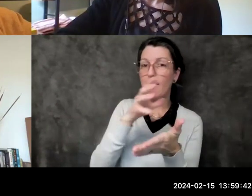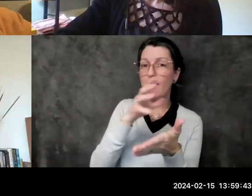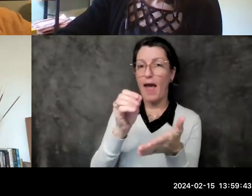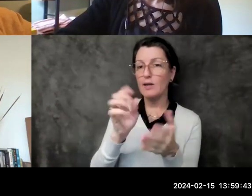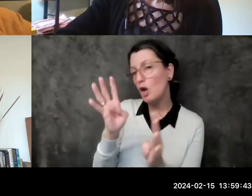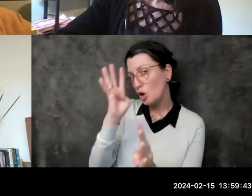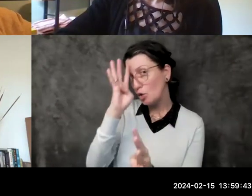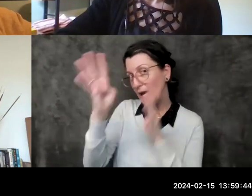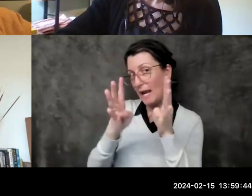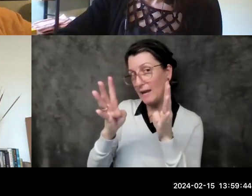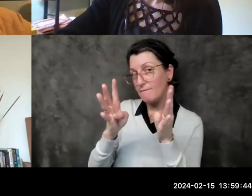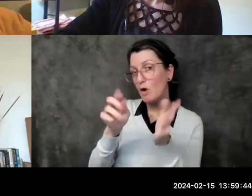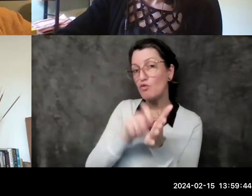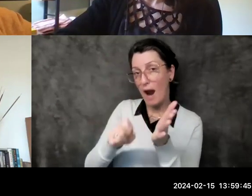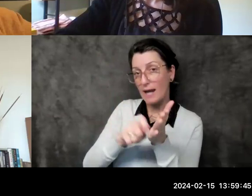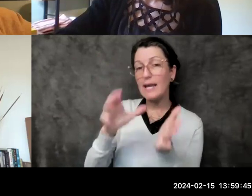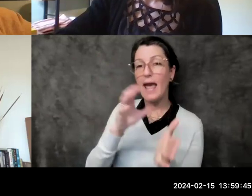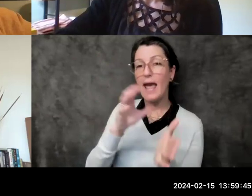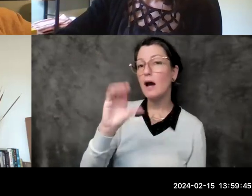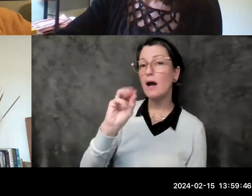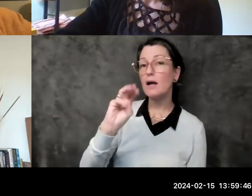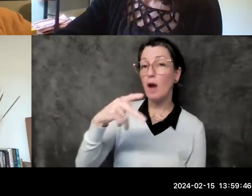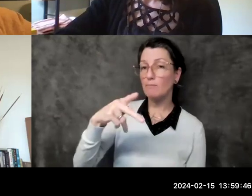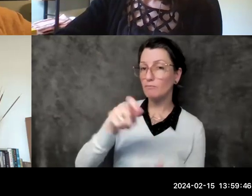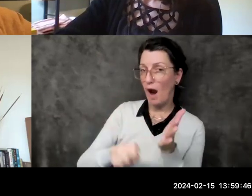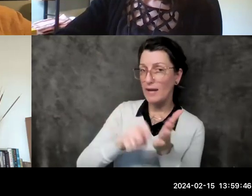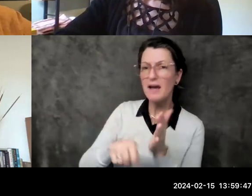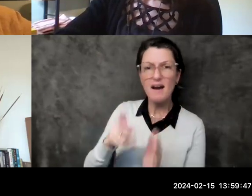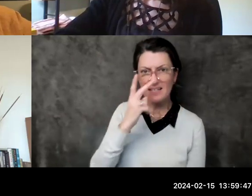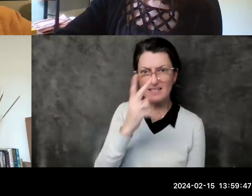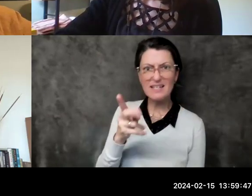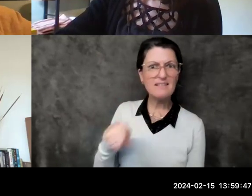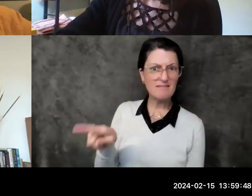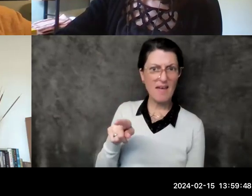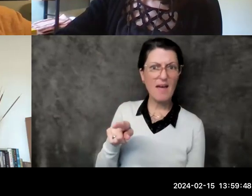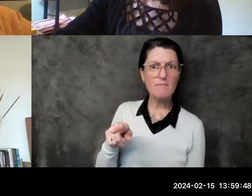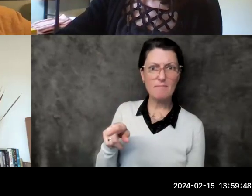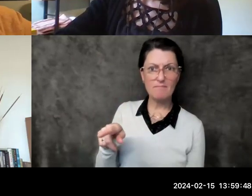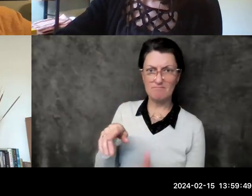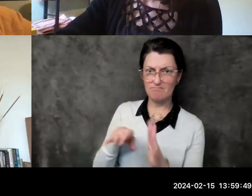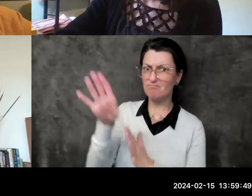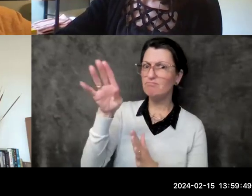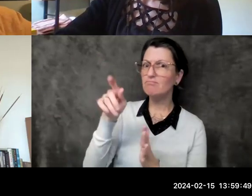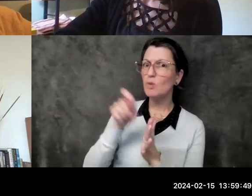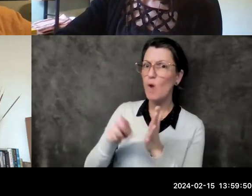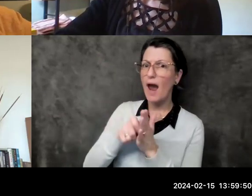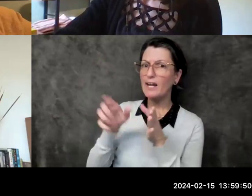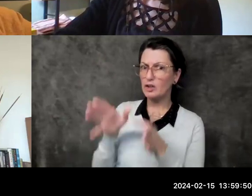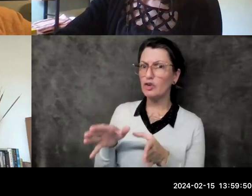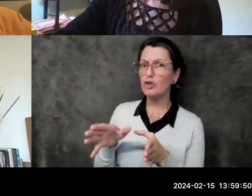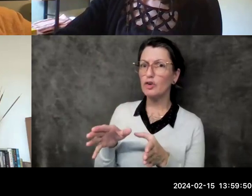do that for my students, right? I can see them as writers far, far sooner than they see themselves. And so